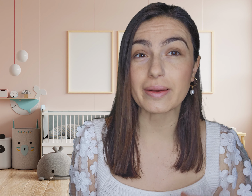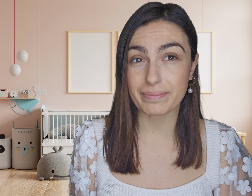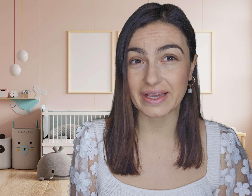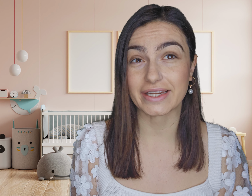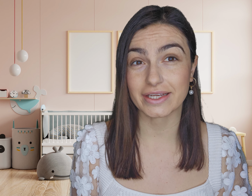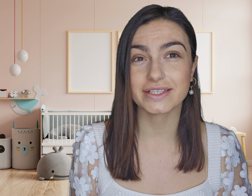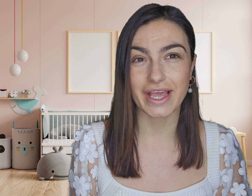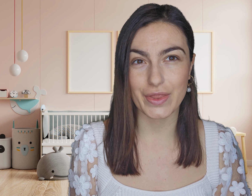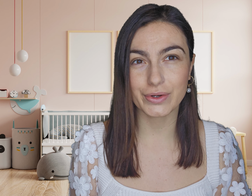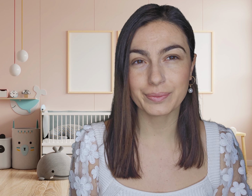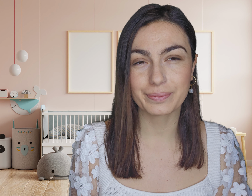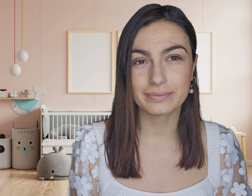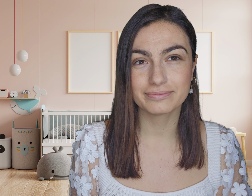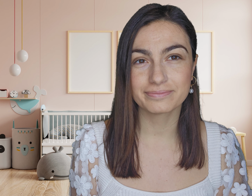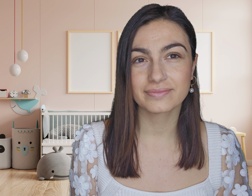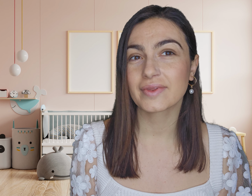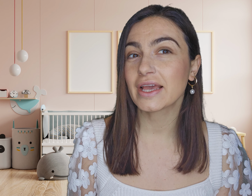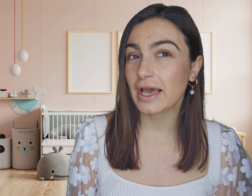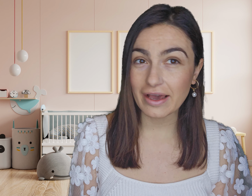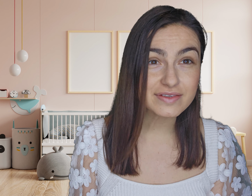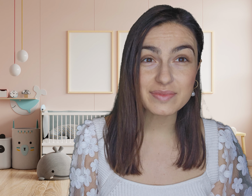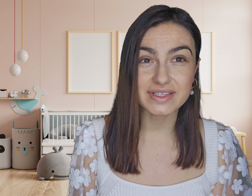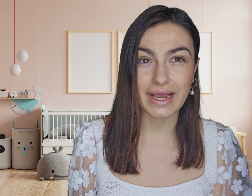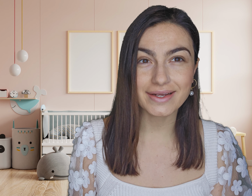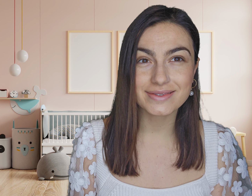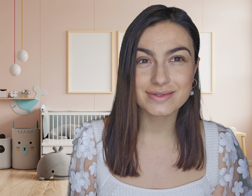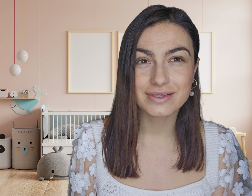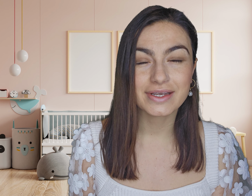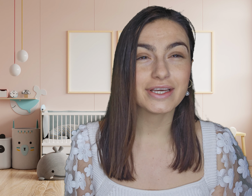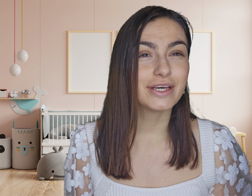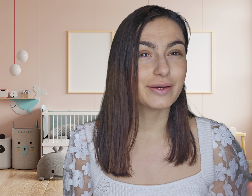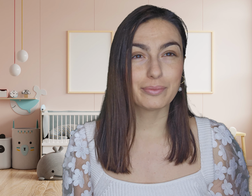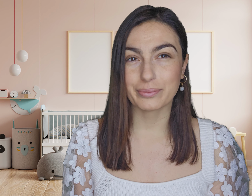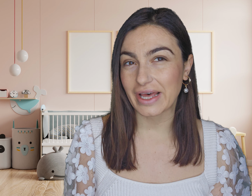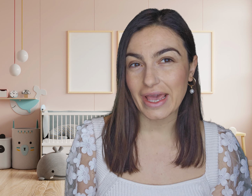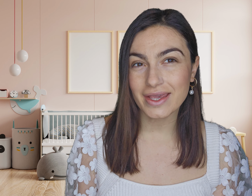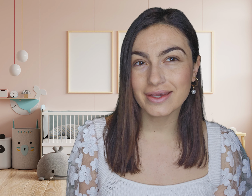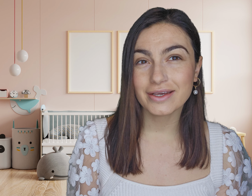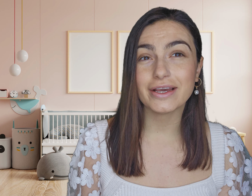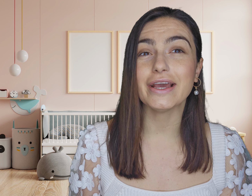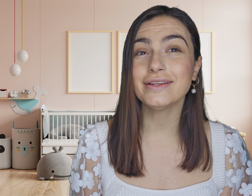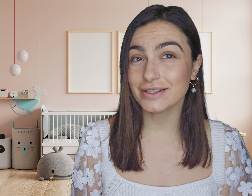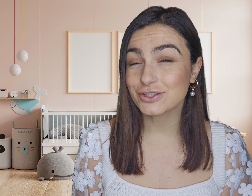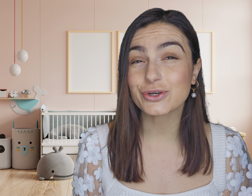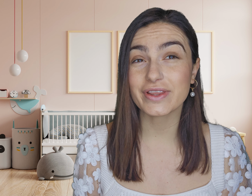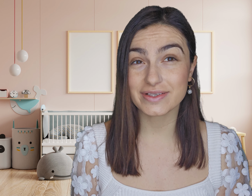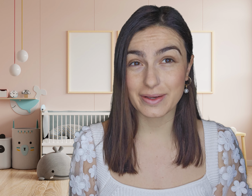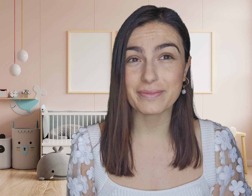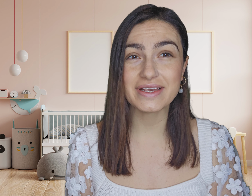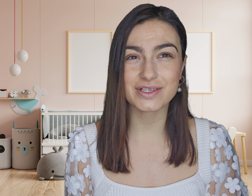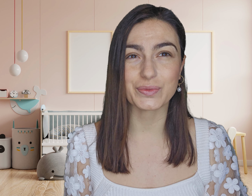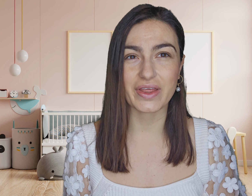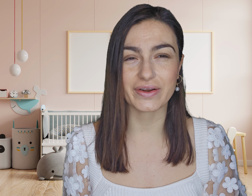a picnic together have some snacks play and enjoy this amazing weather